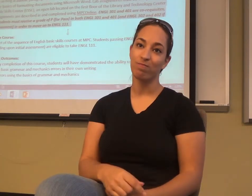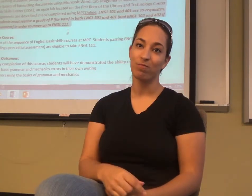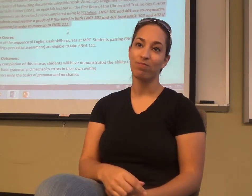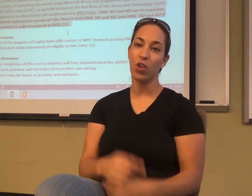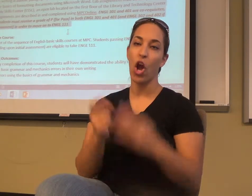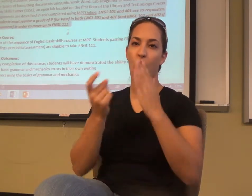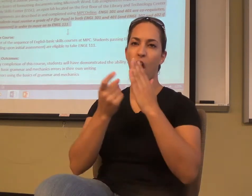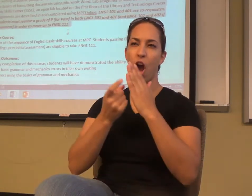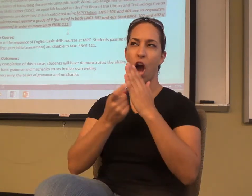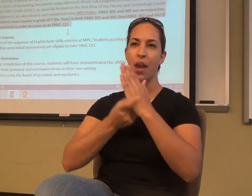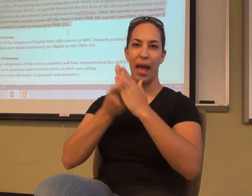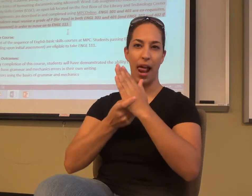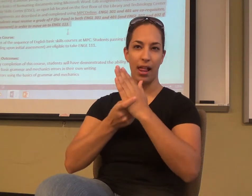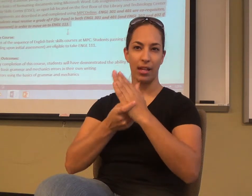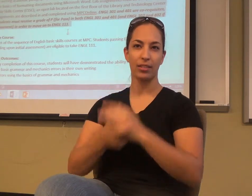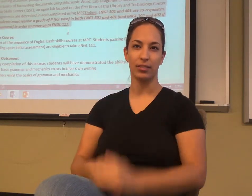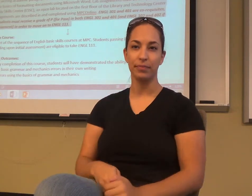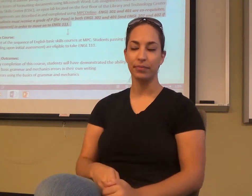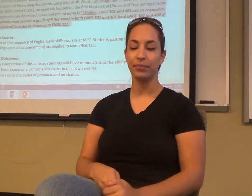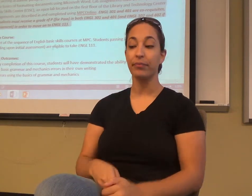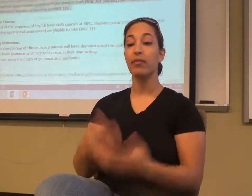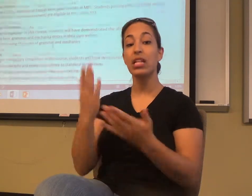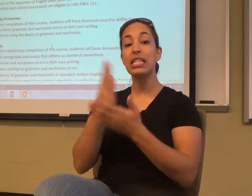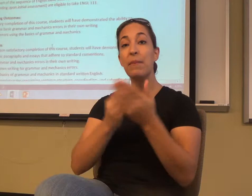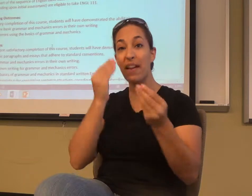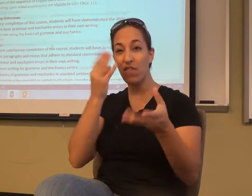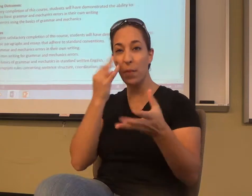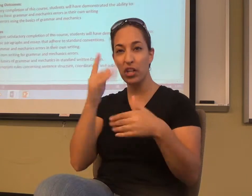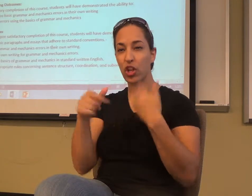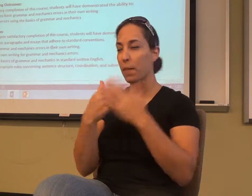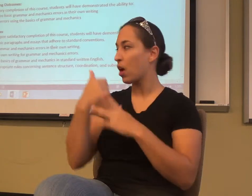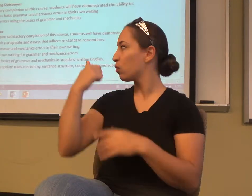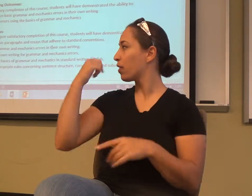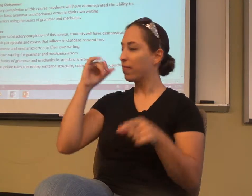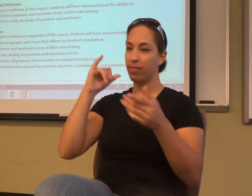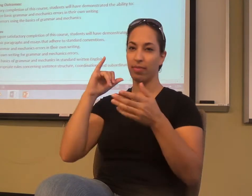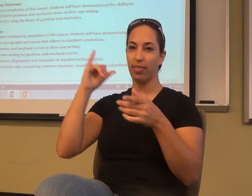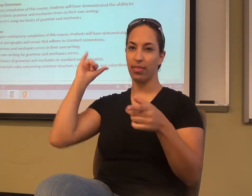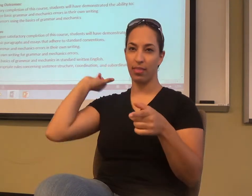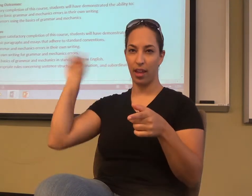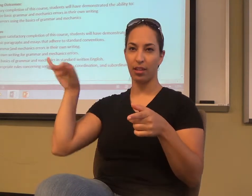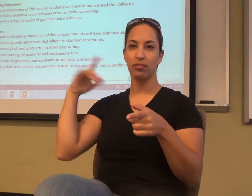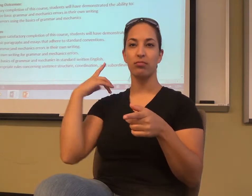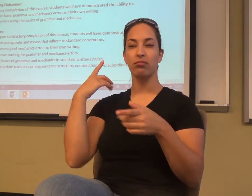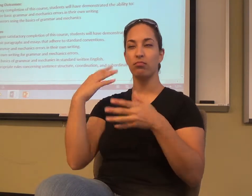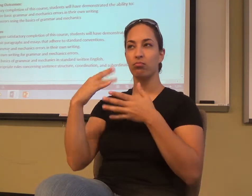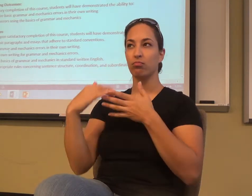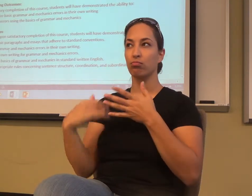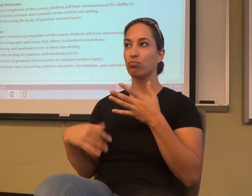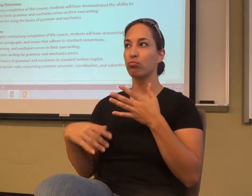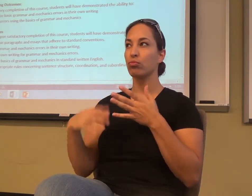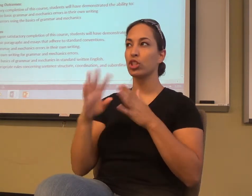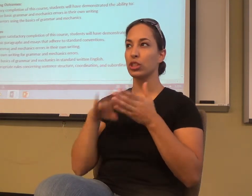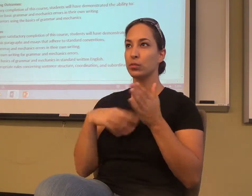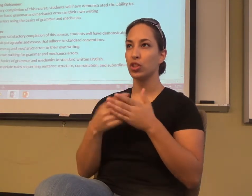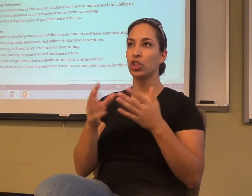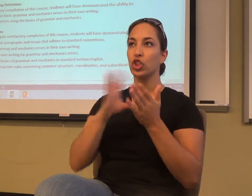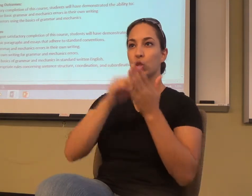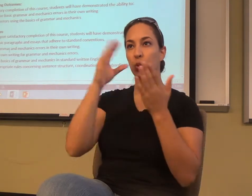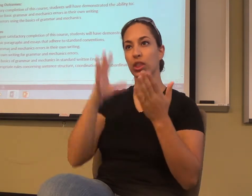There's some information here on your syllabus about the rationale for the course, the student learning outcomes, the course objectives. These are